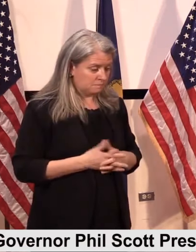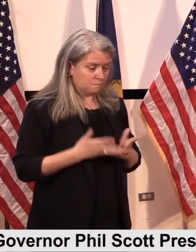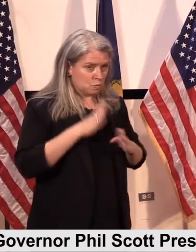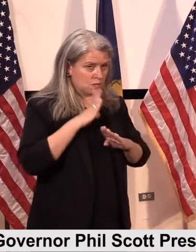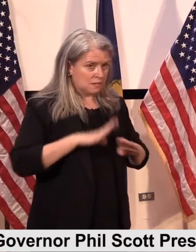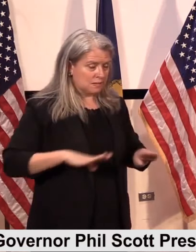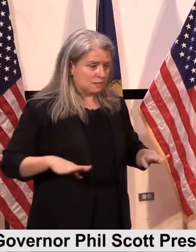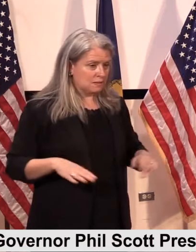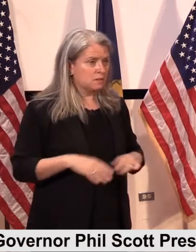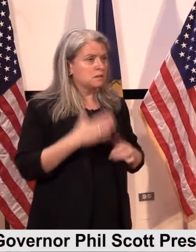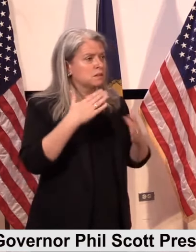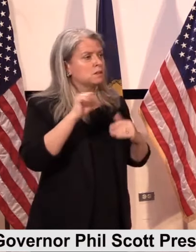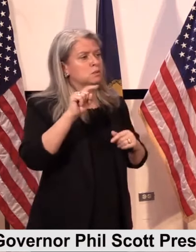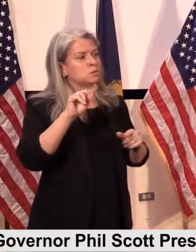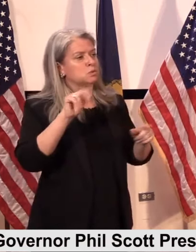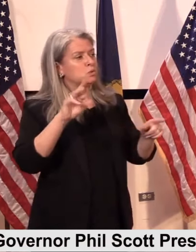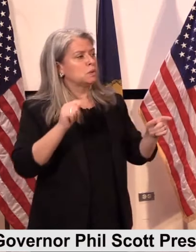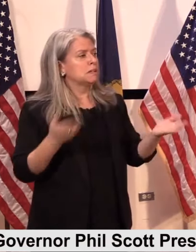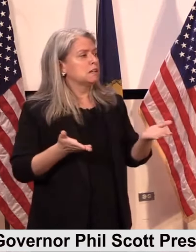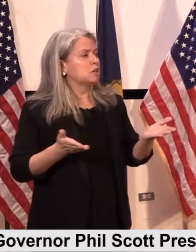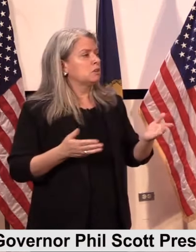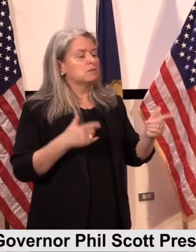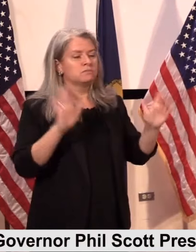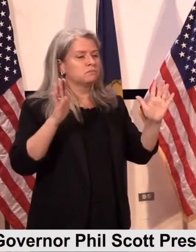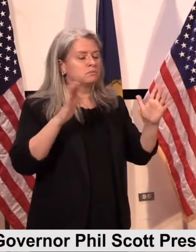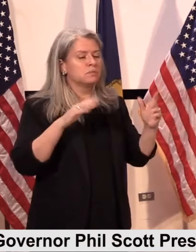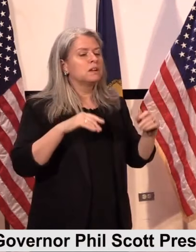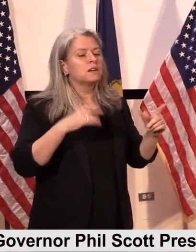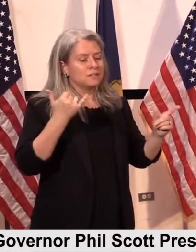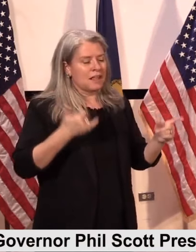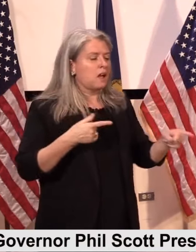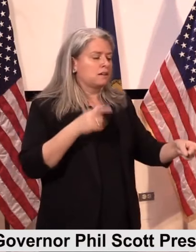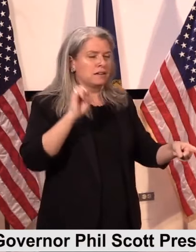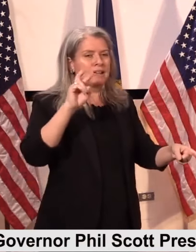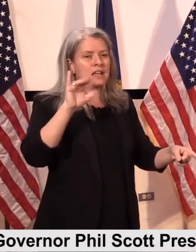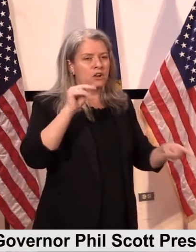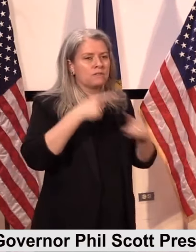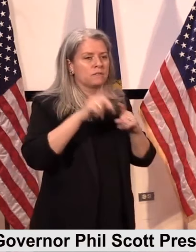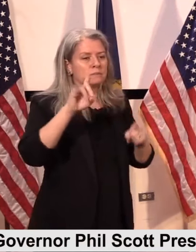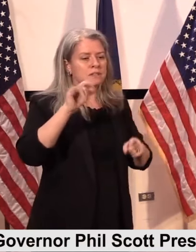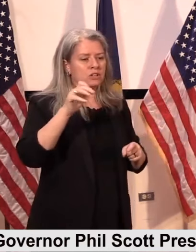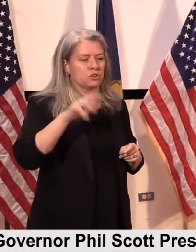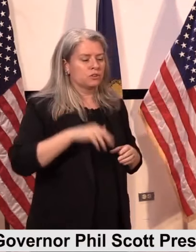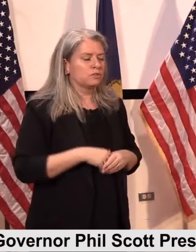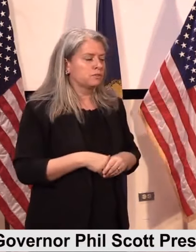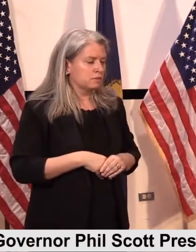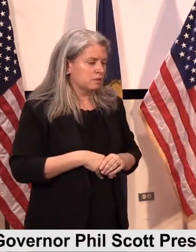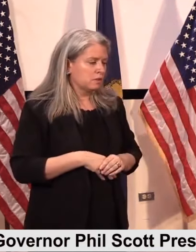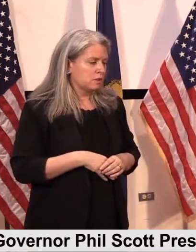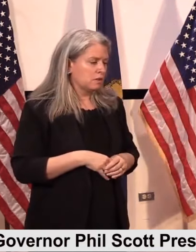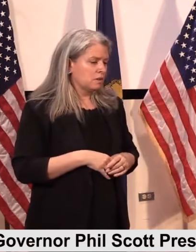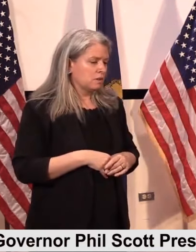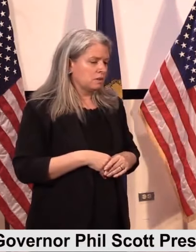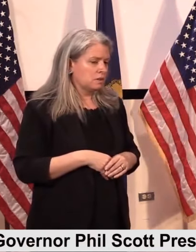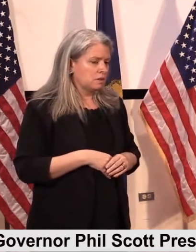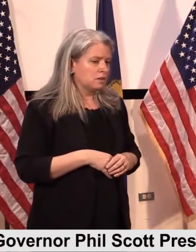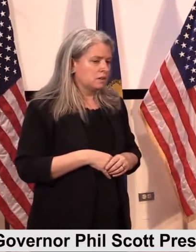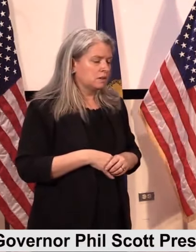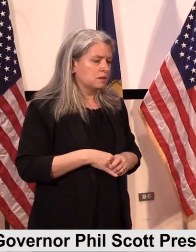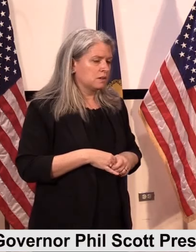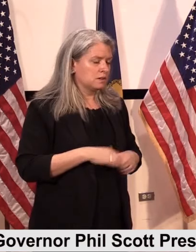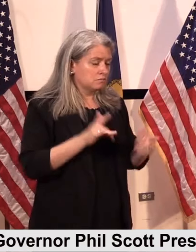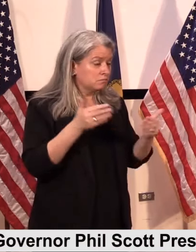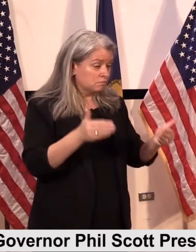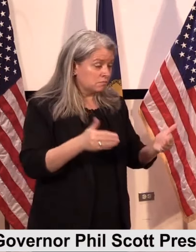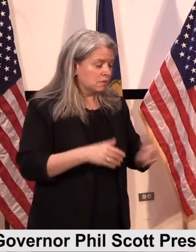All right, Stuart. Hi, can you hear me? Yep, go ahead. Hello? Yes, go ahead, Aaron.